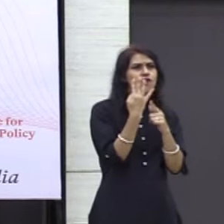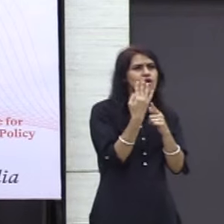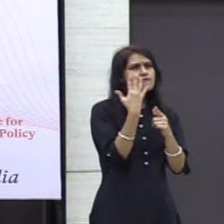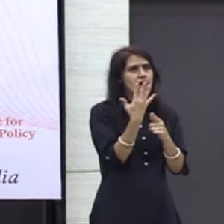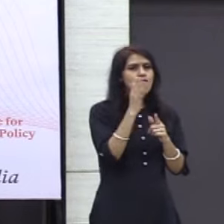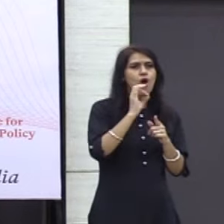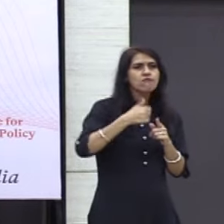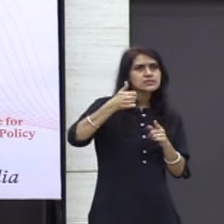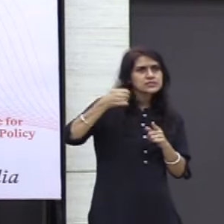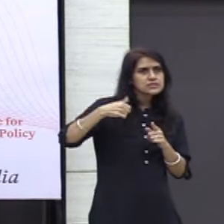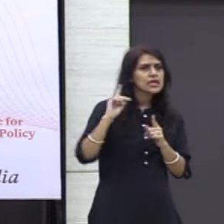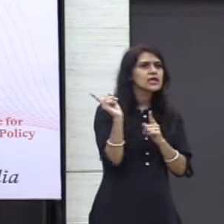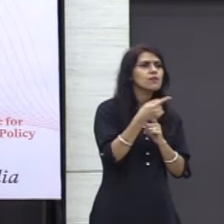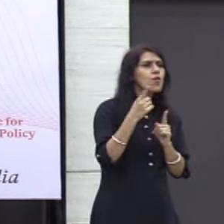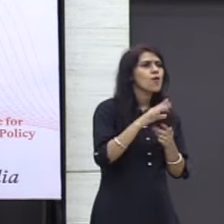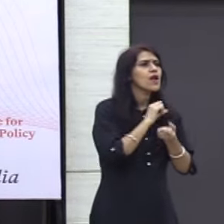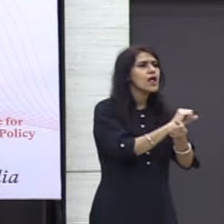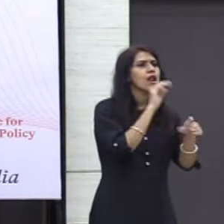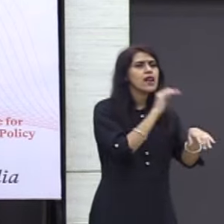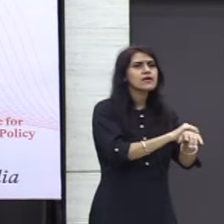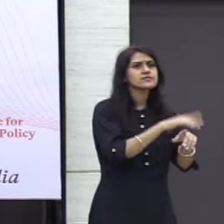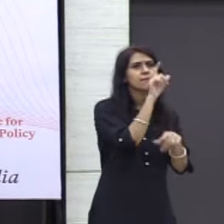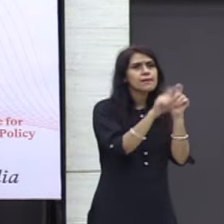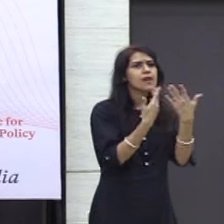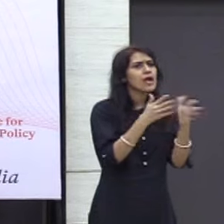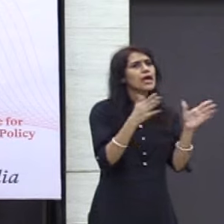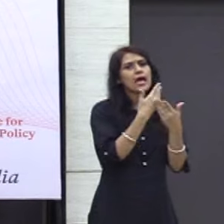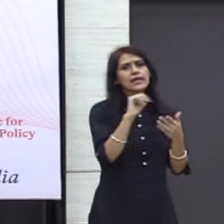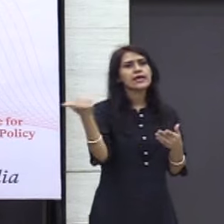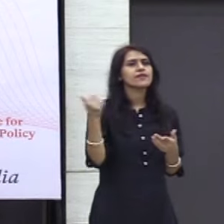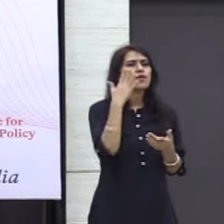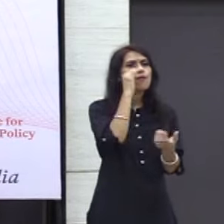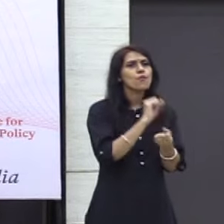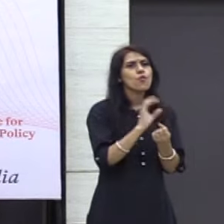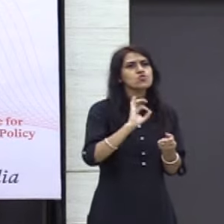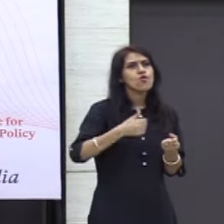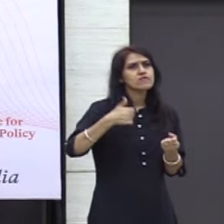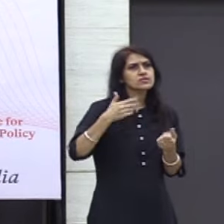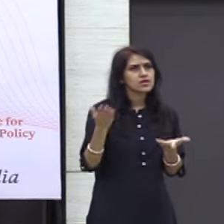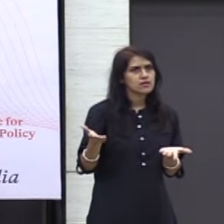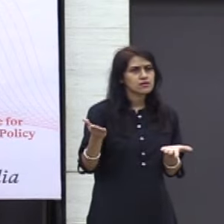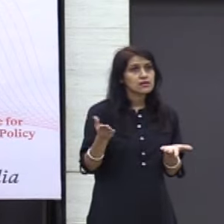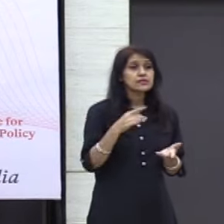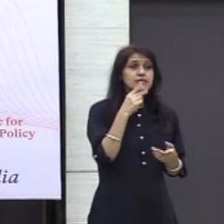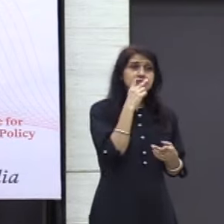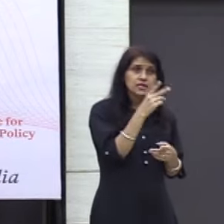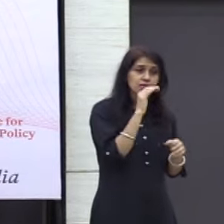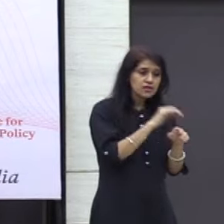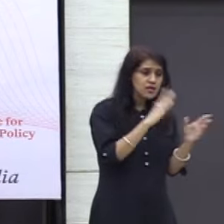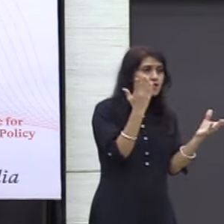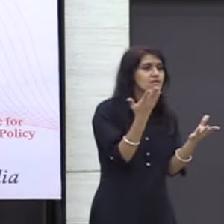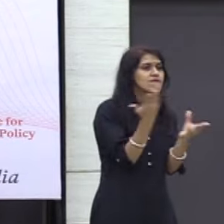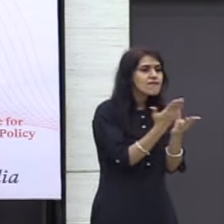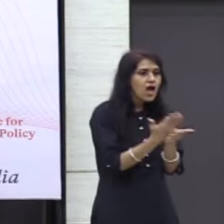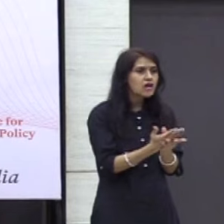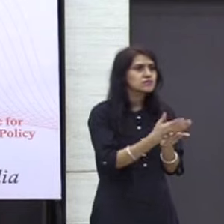of officers are entitled to arrest the person like any other police officer. They're entitled to seize documents like any